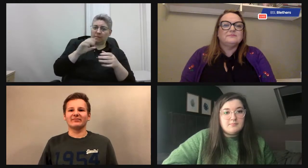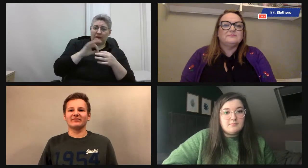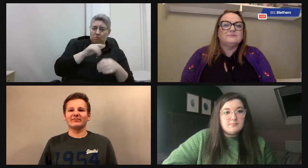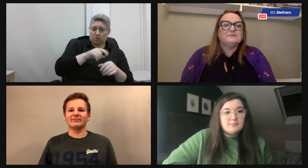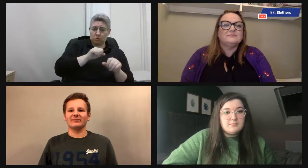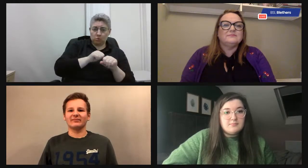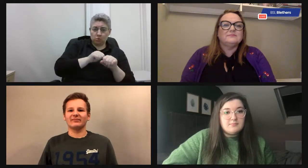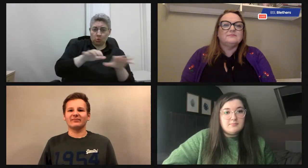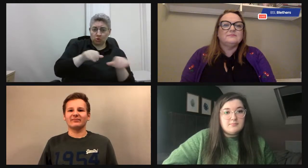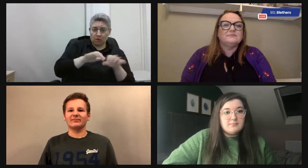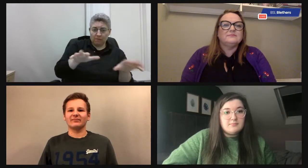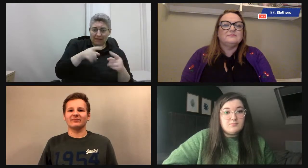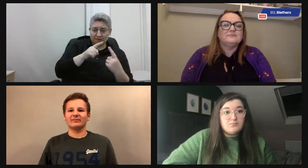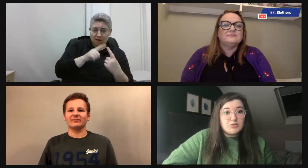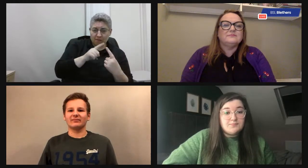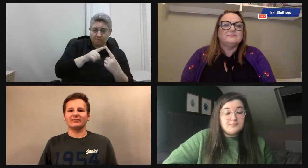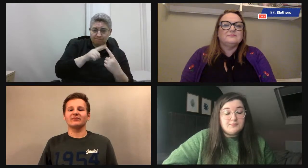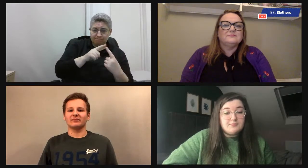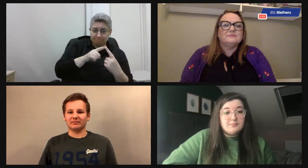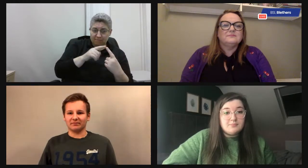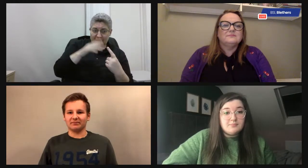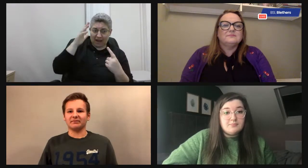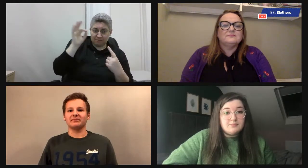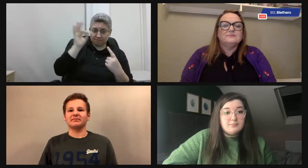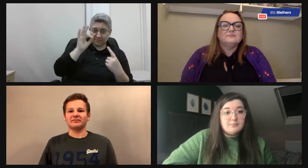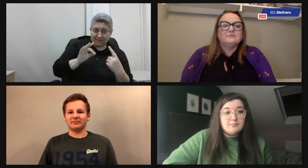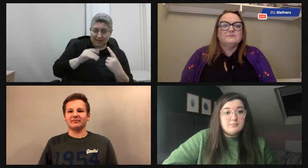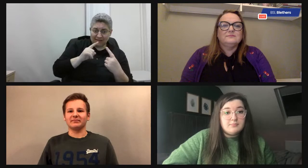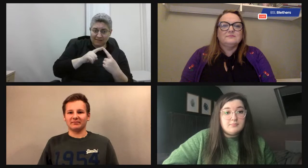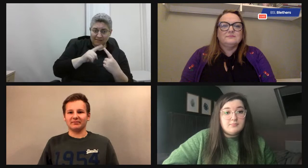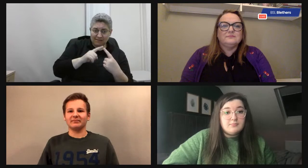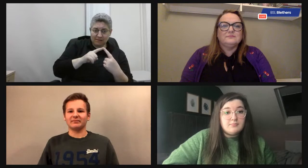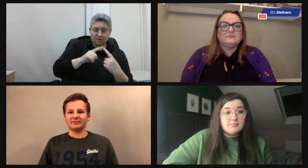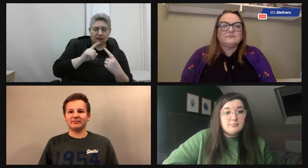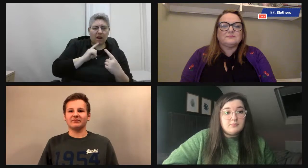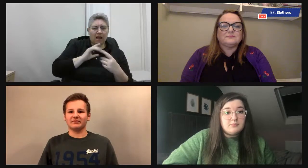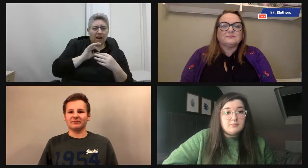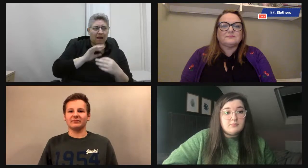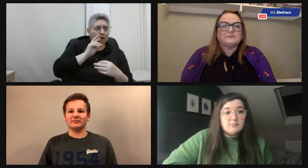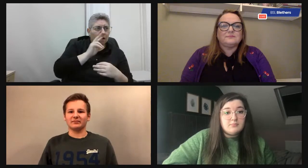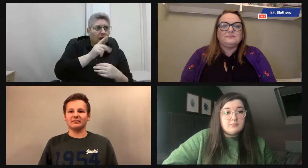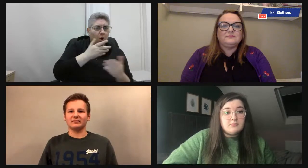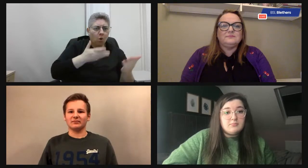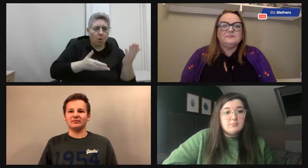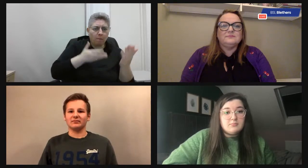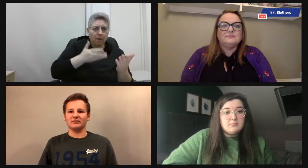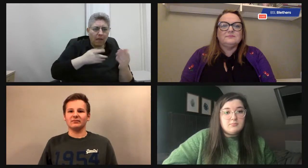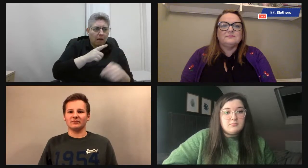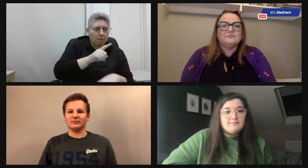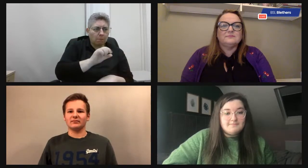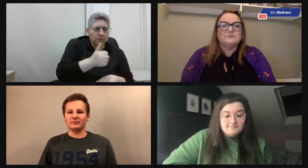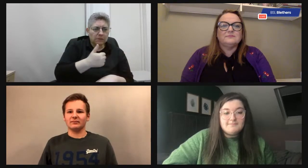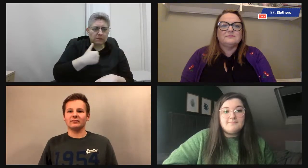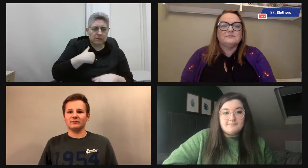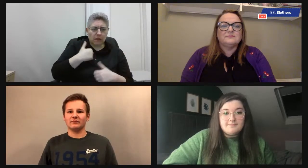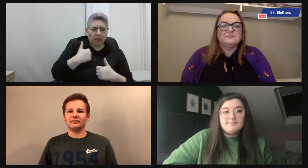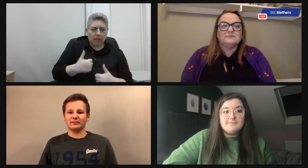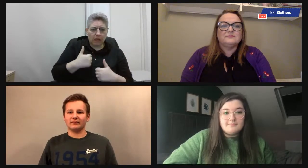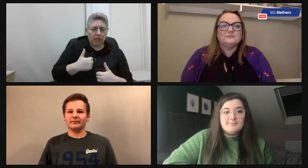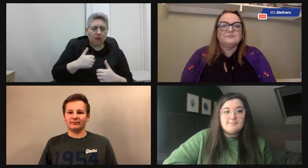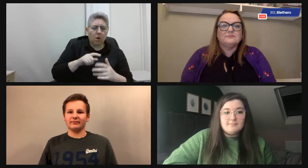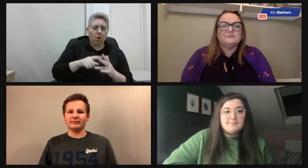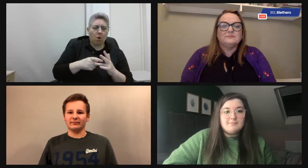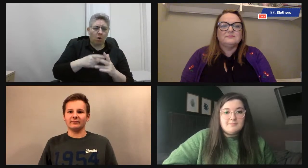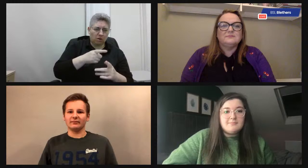So certainly that's something I think that we think mental health is related to, this kind of